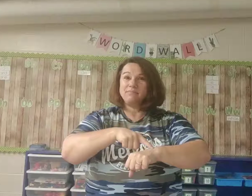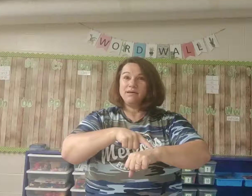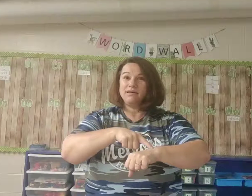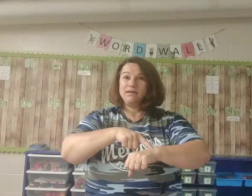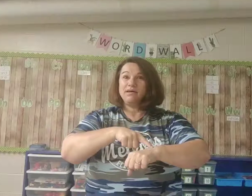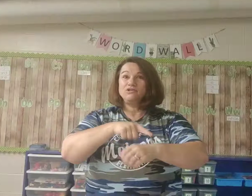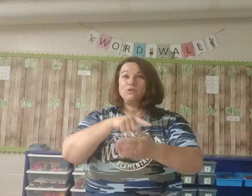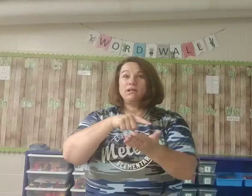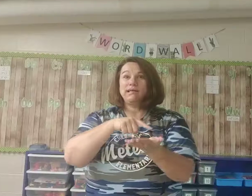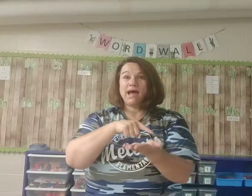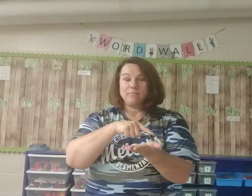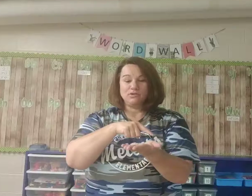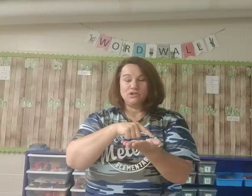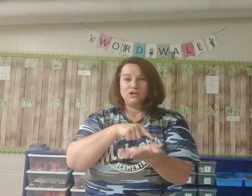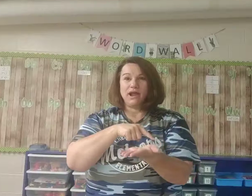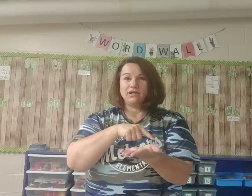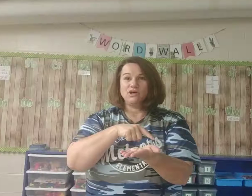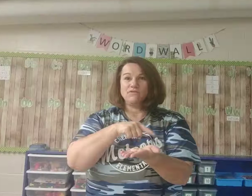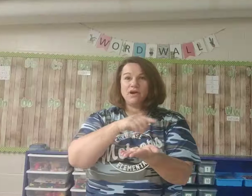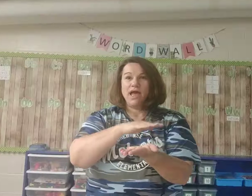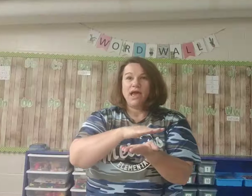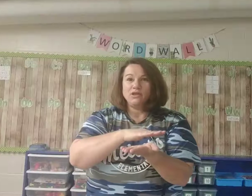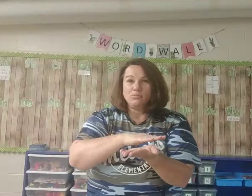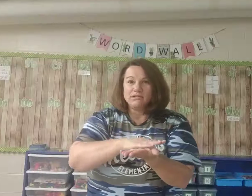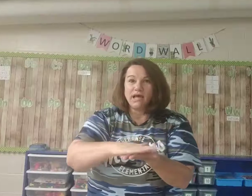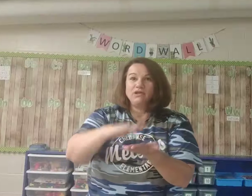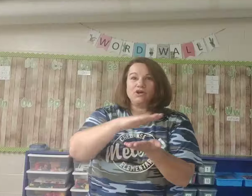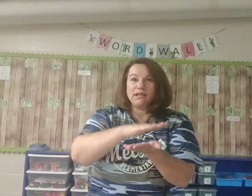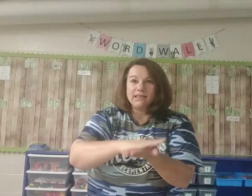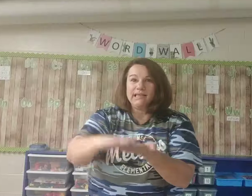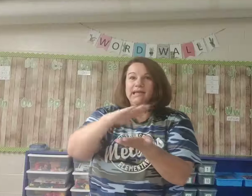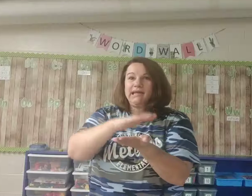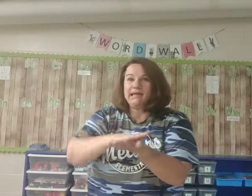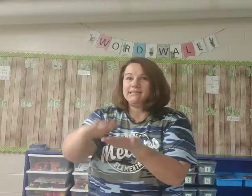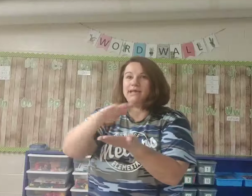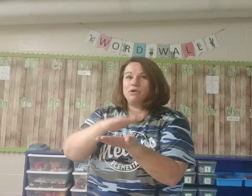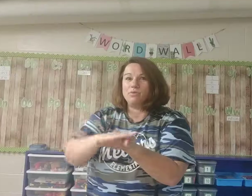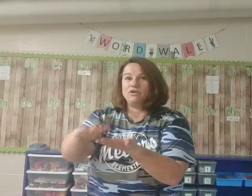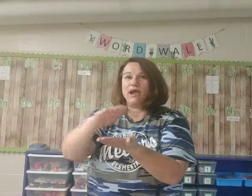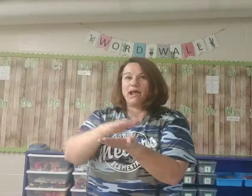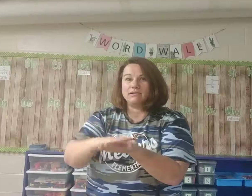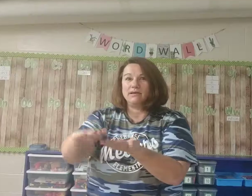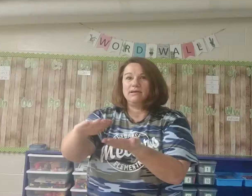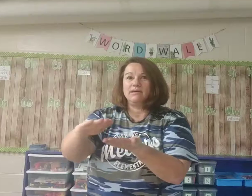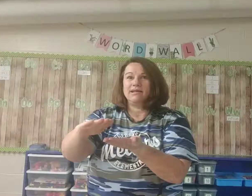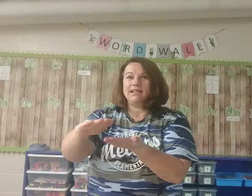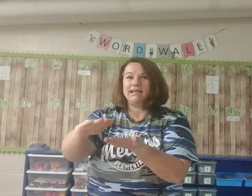Time to clean up. You turn your hand over and you pretend you're cleaning a table with your hand. Clean